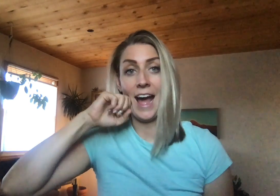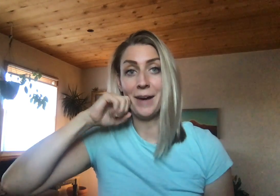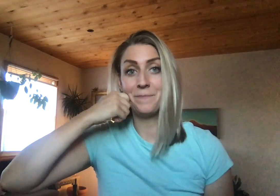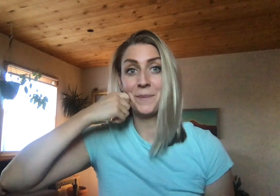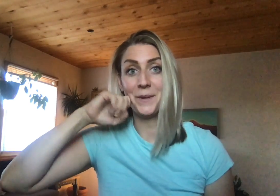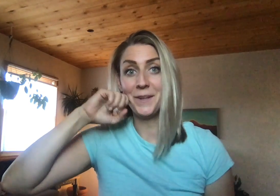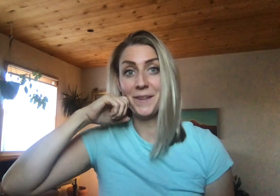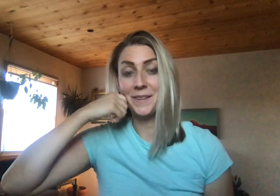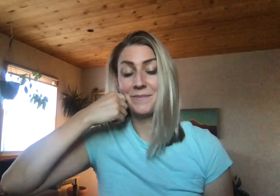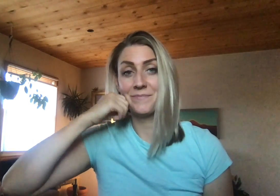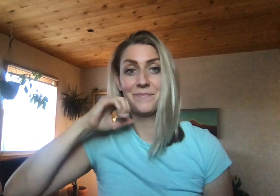apple,